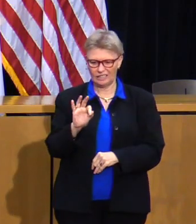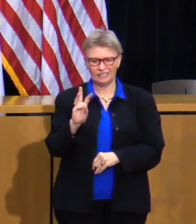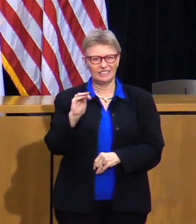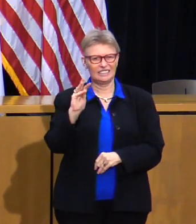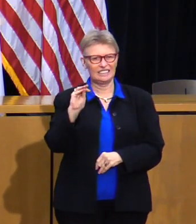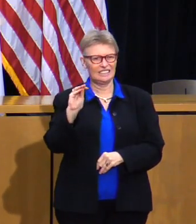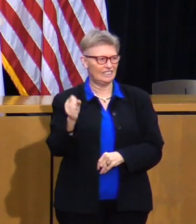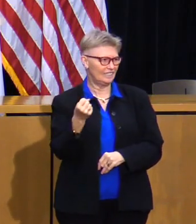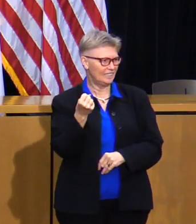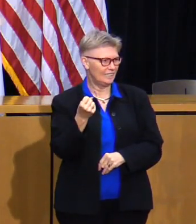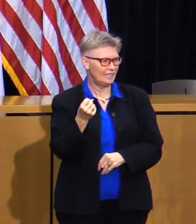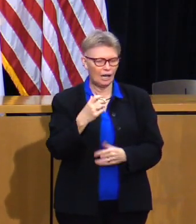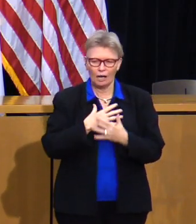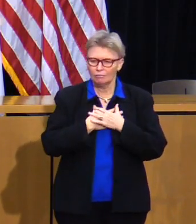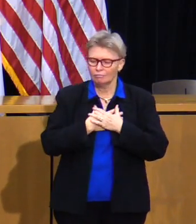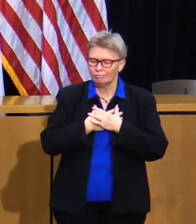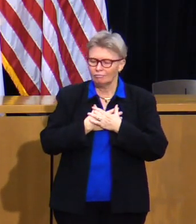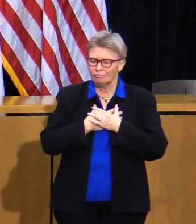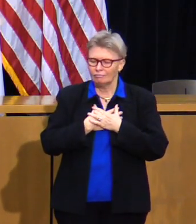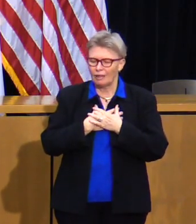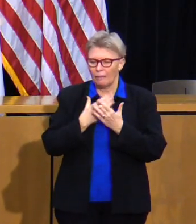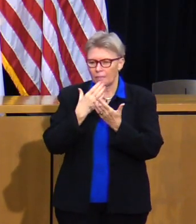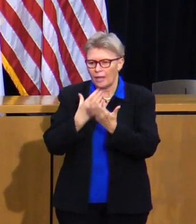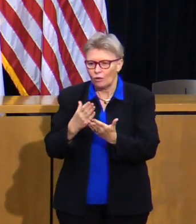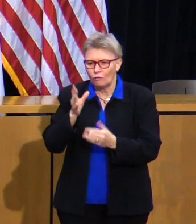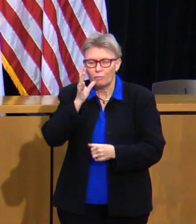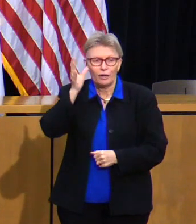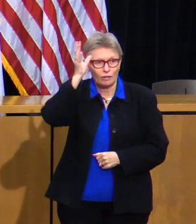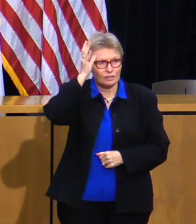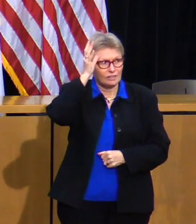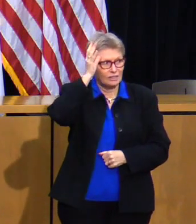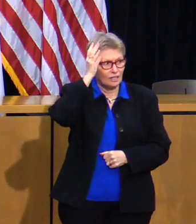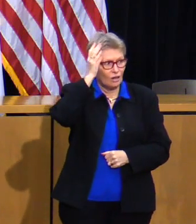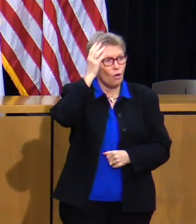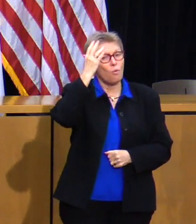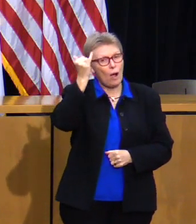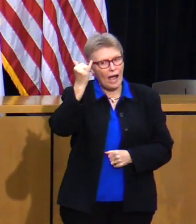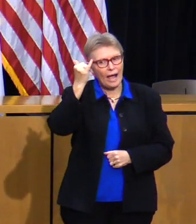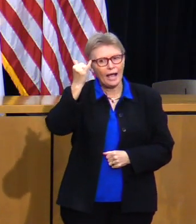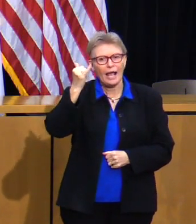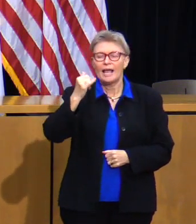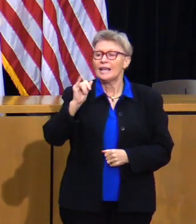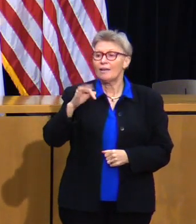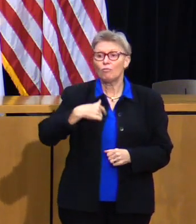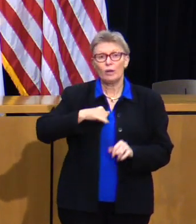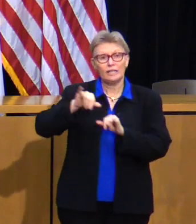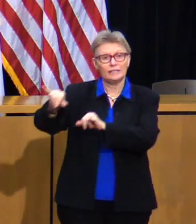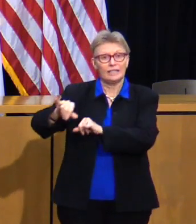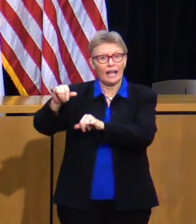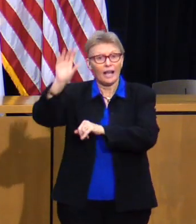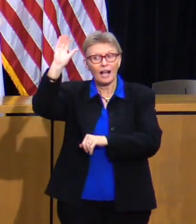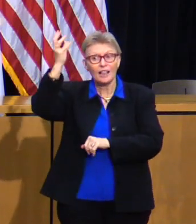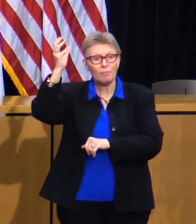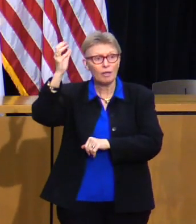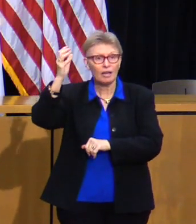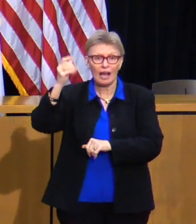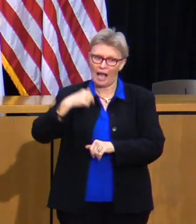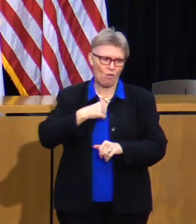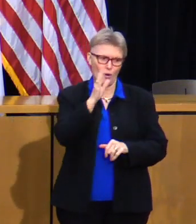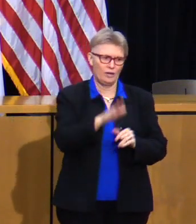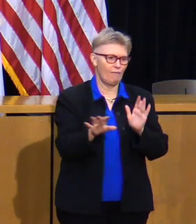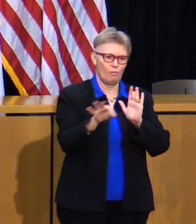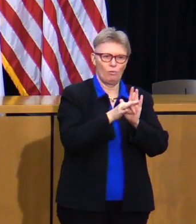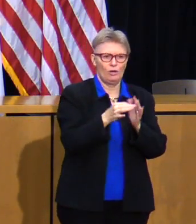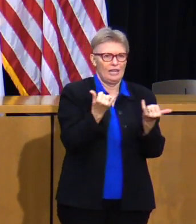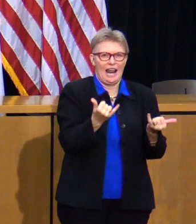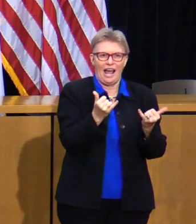have this opportunity, this nomination today, because of their decision to build a family in this new land